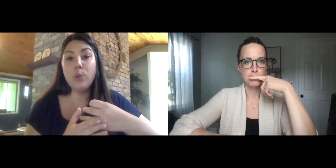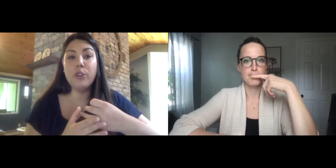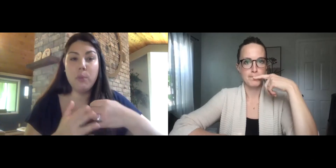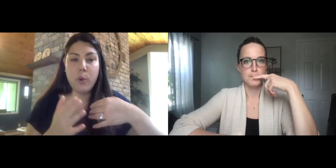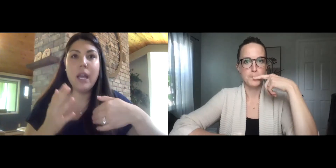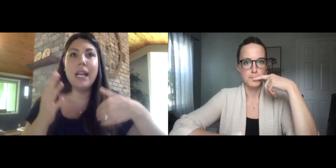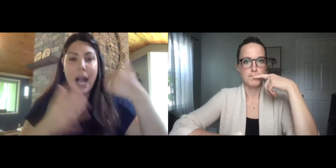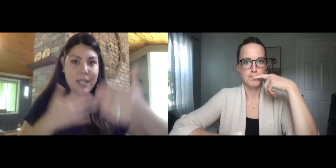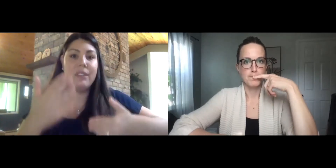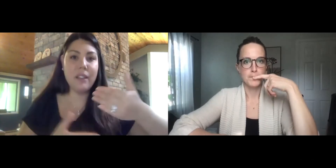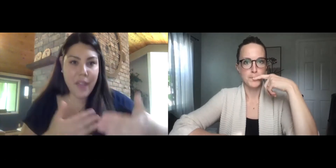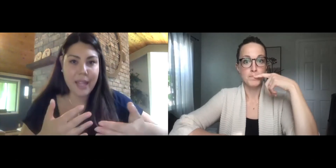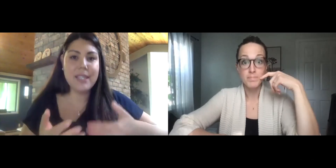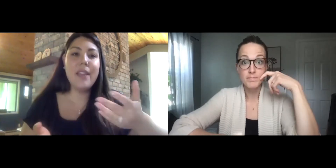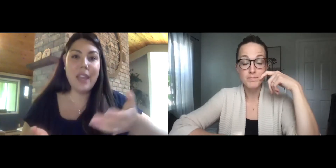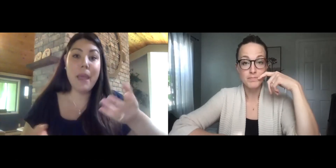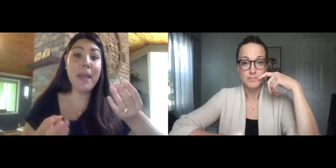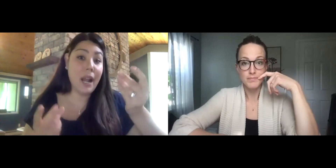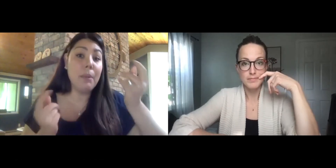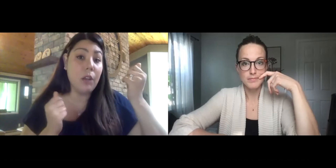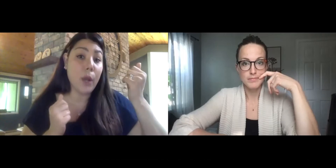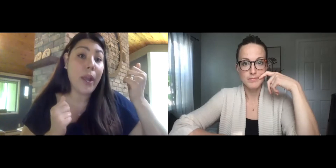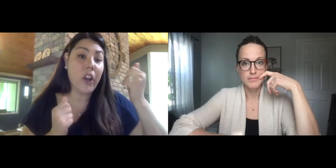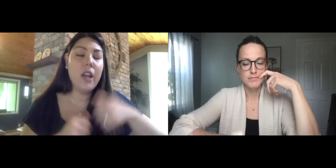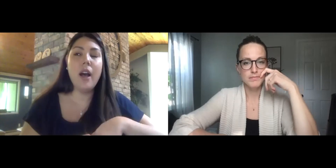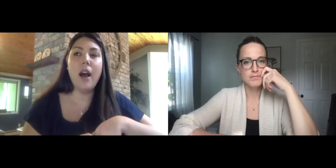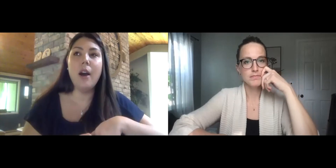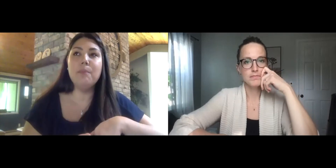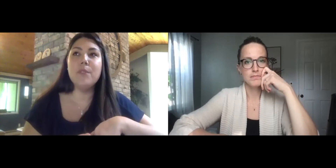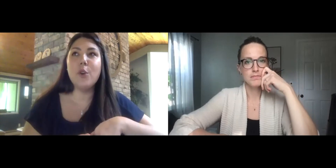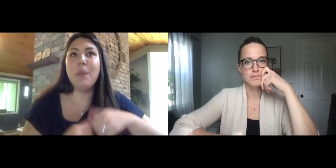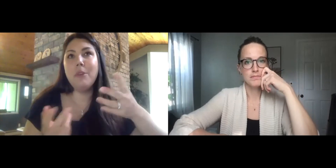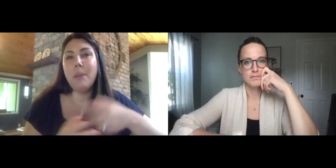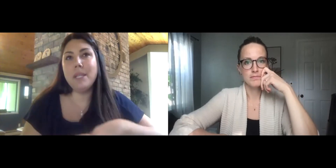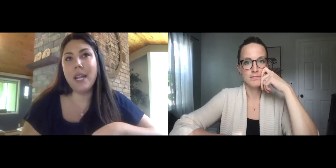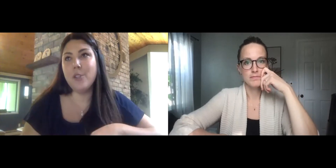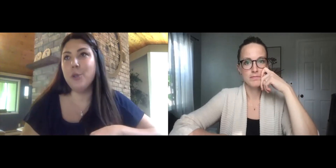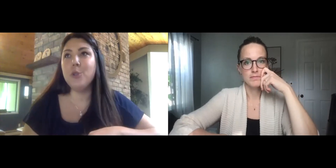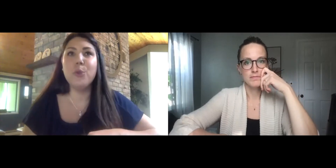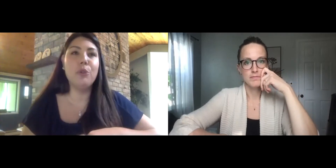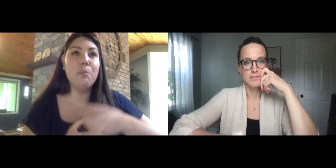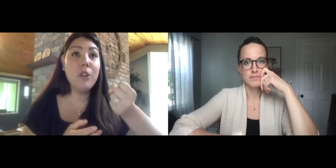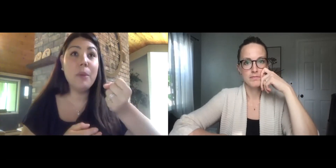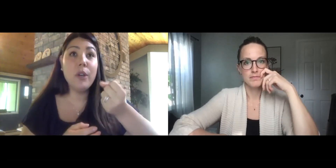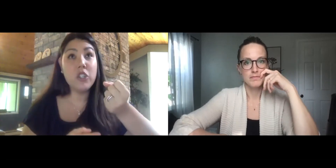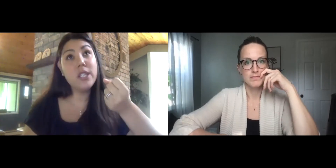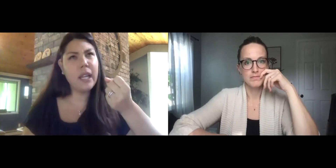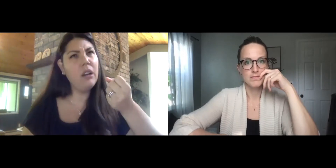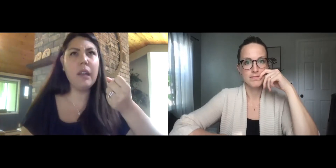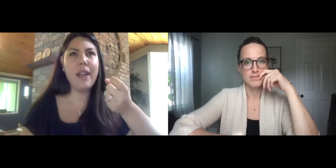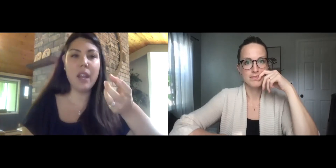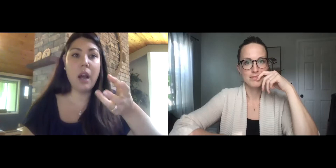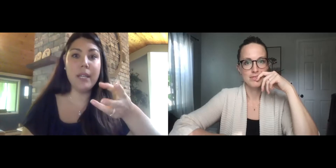they're older and they're more cognitively advanced. They may pick it up a little bit quicker. So maybe you might be signing to your 2-year-old milk, and she's